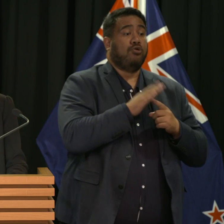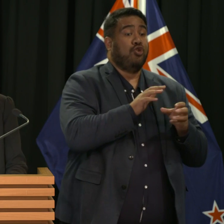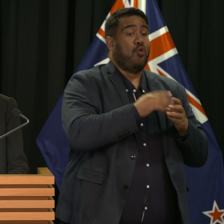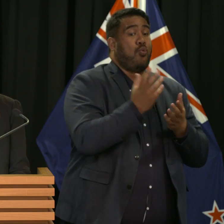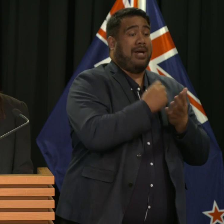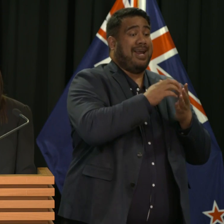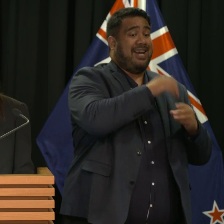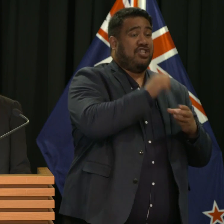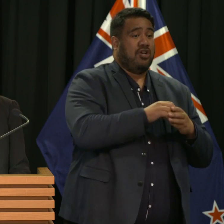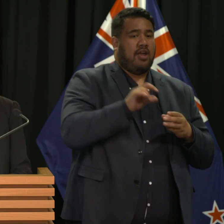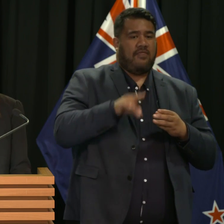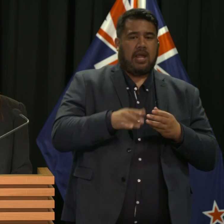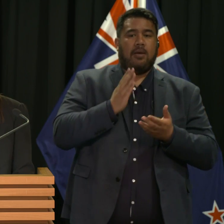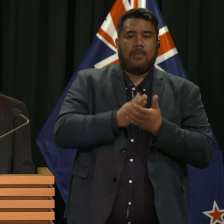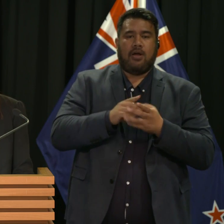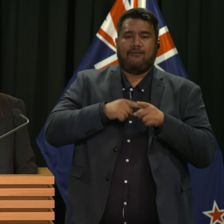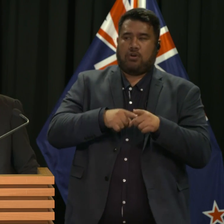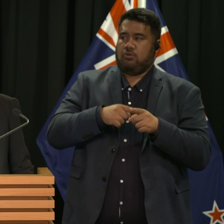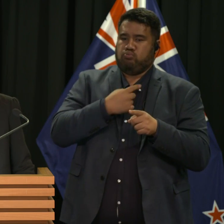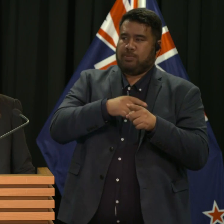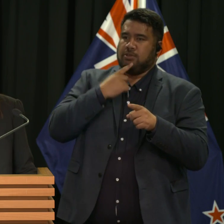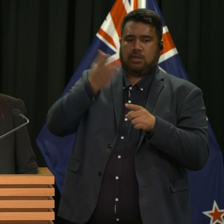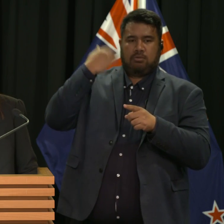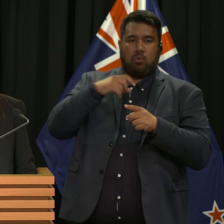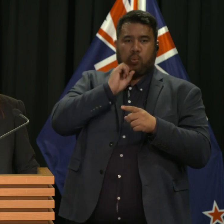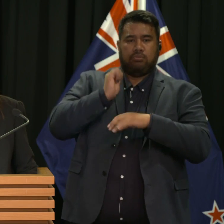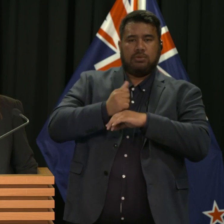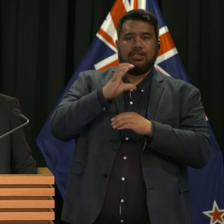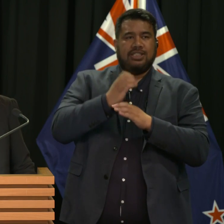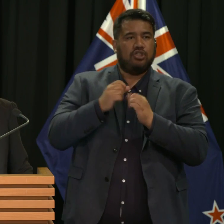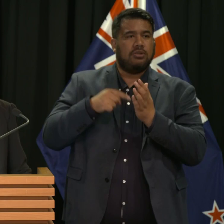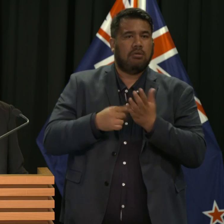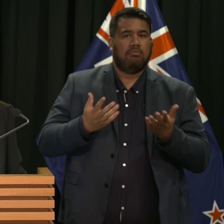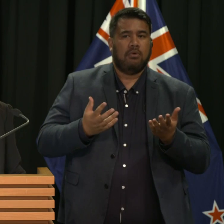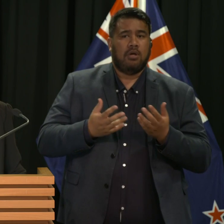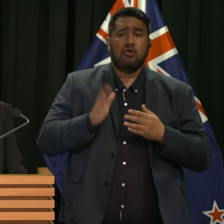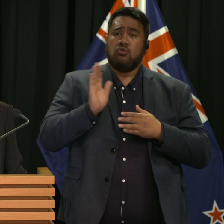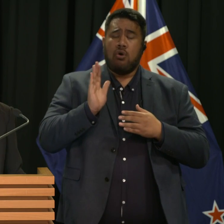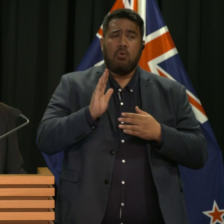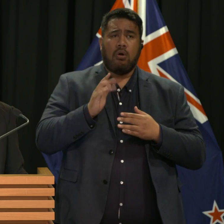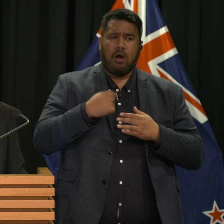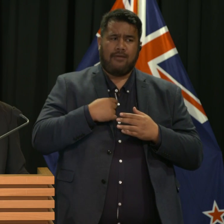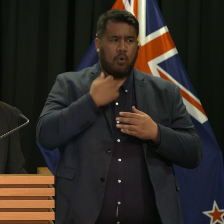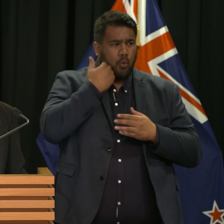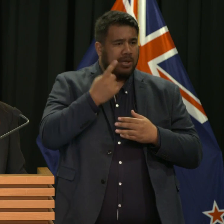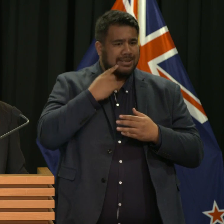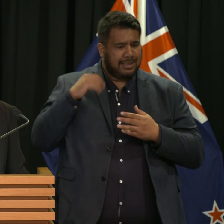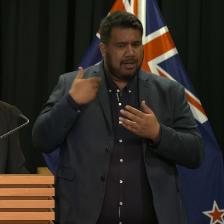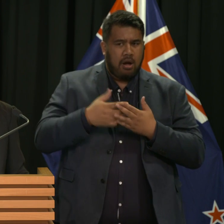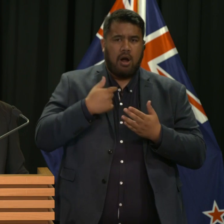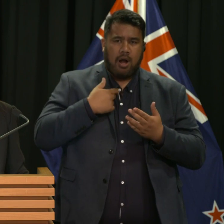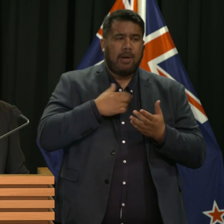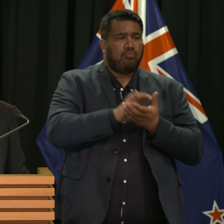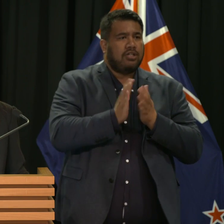best for New Zealand? No, not at all. The way I have always, and since from the moment I came into Parliament, described myself, I am a